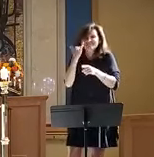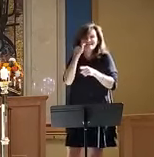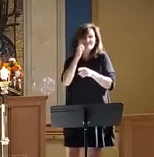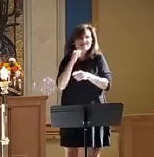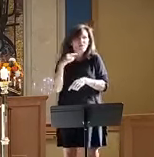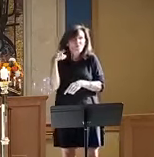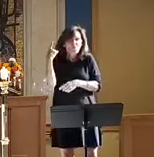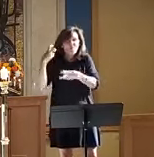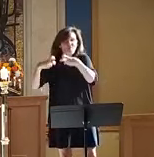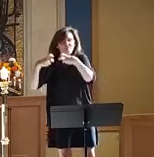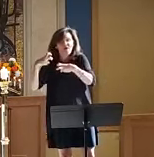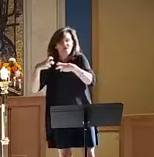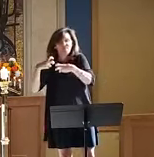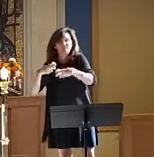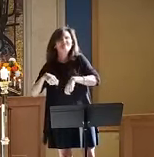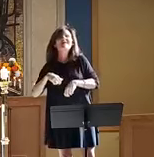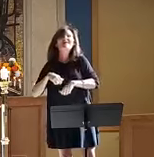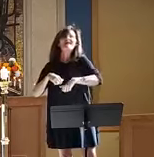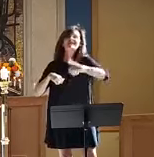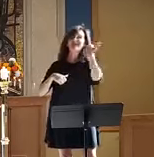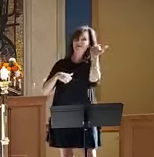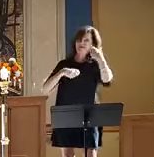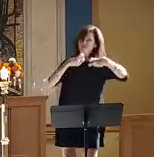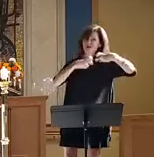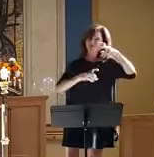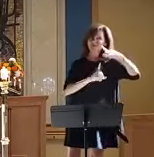not one thing, it's another.